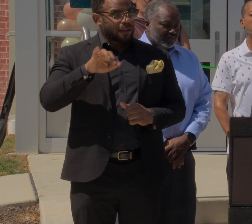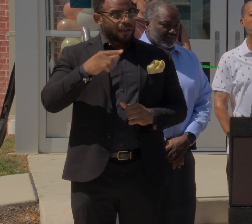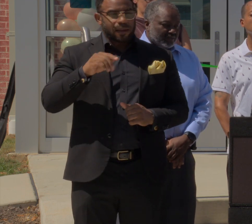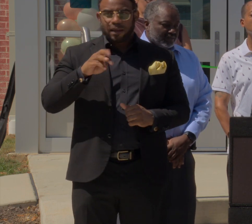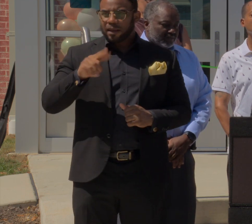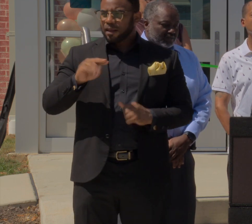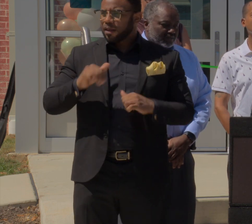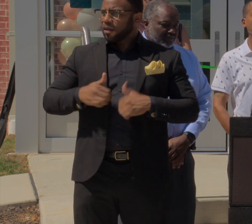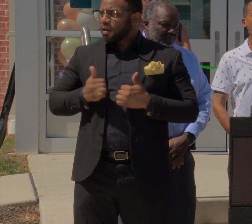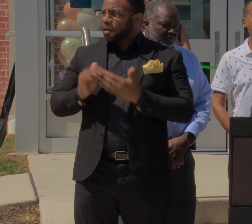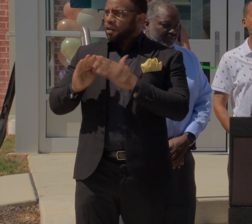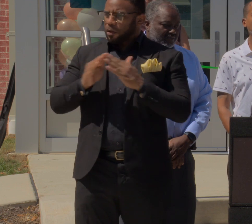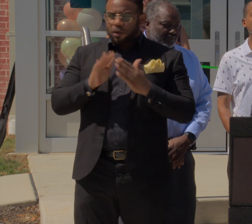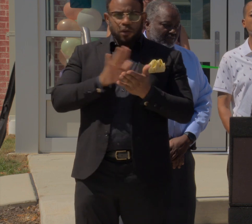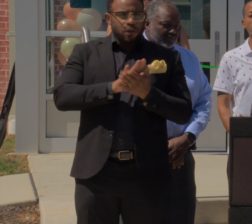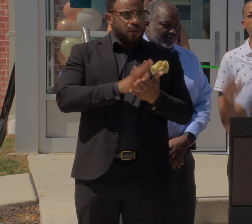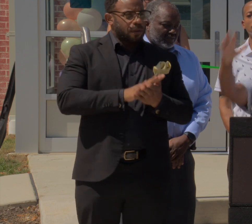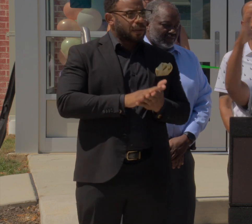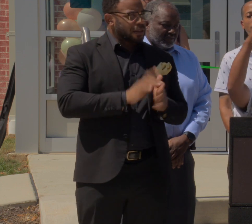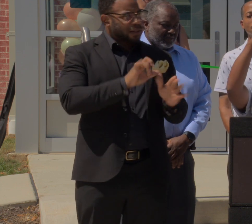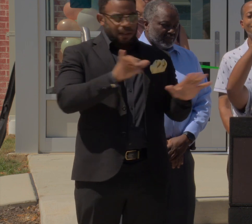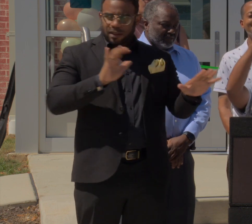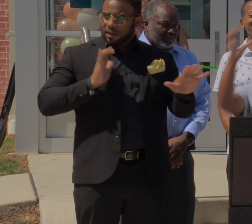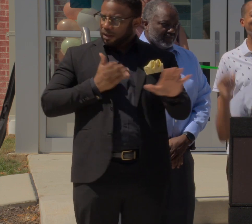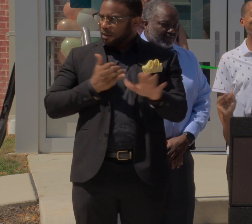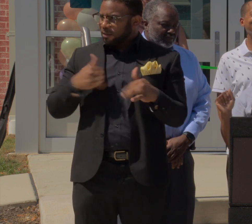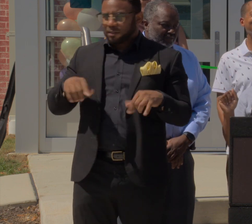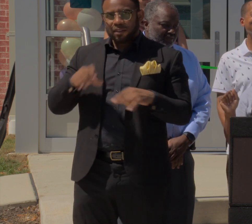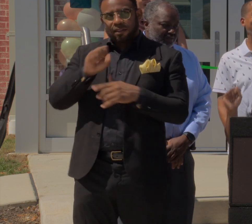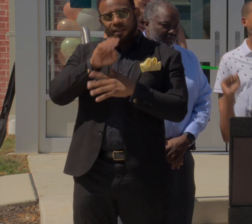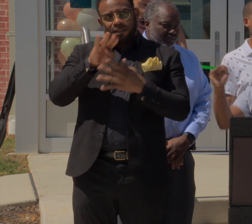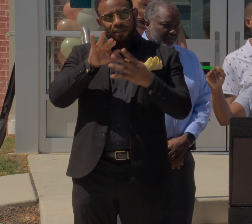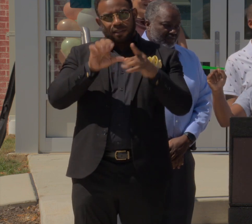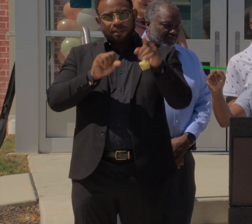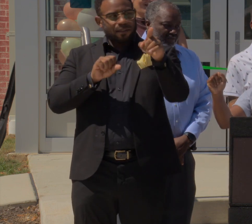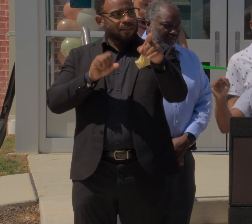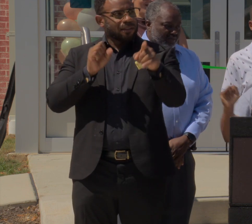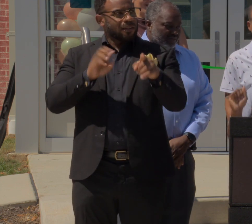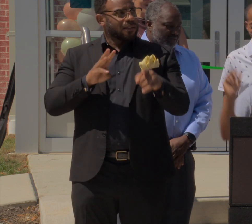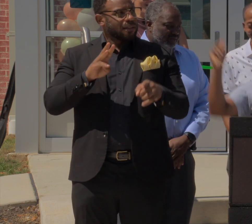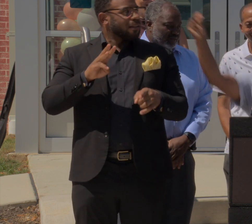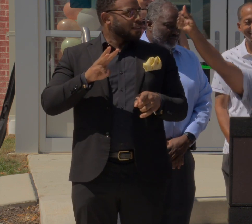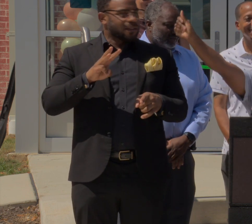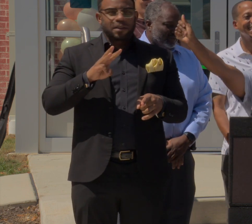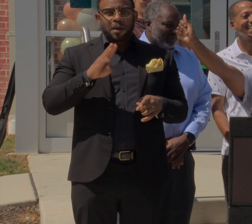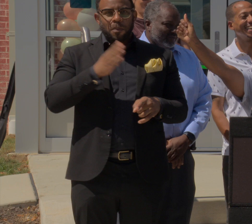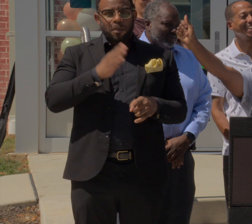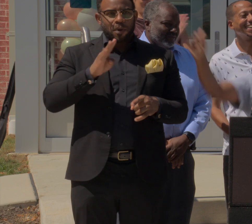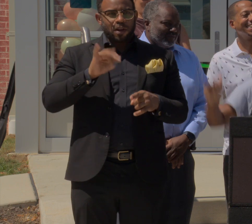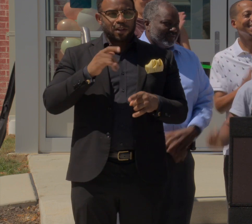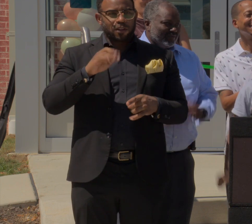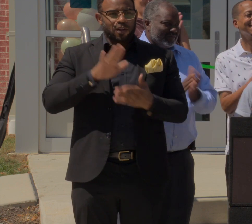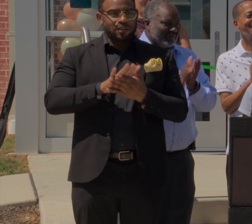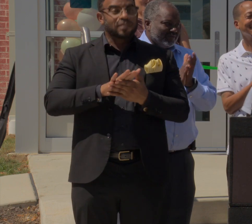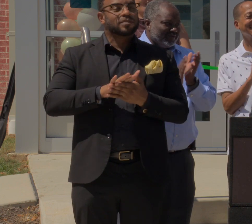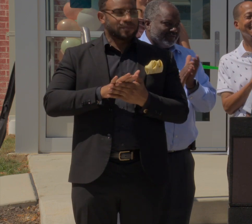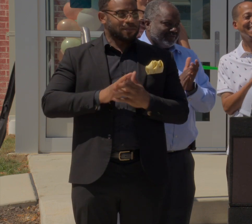residents, community, and schools, such as ours, SBCS, Southwest Baltimore Charter School. Yay!